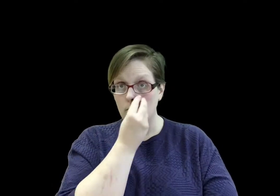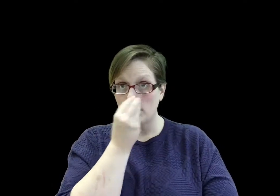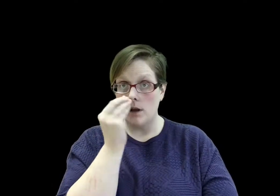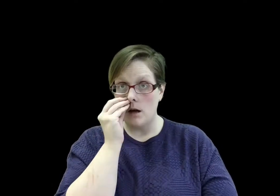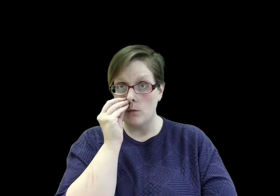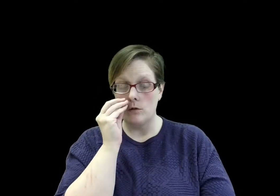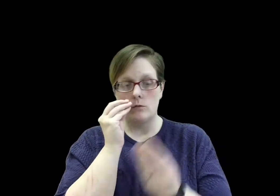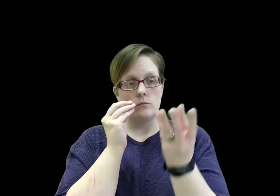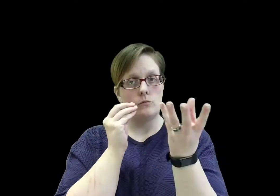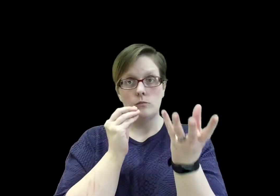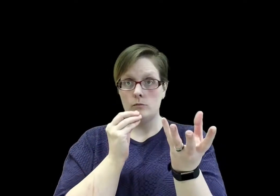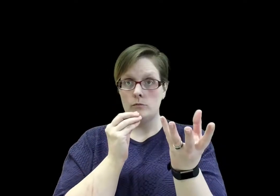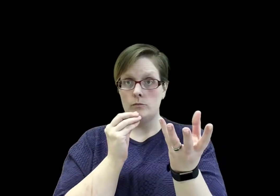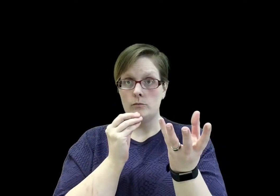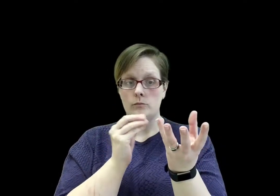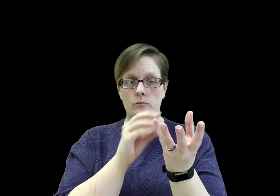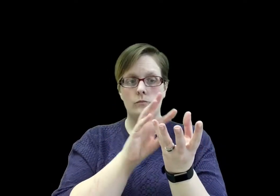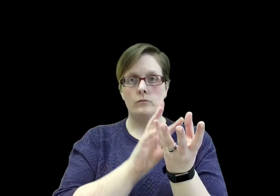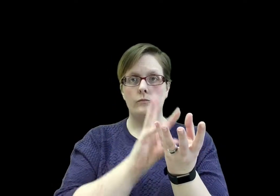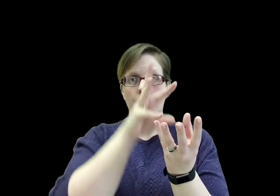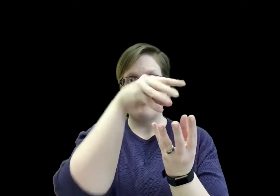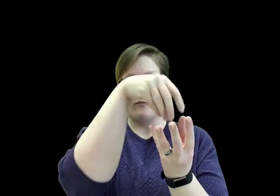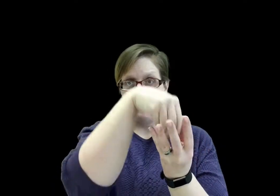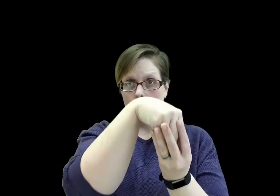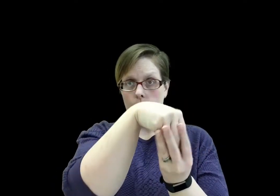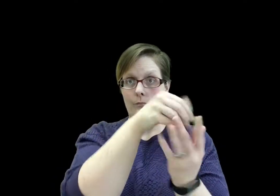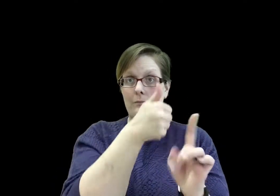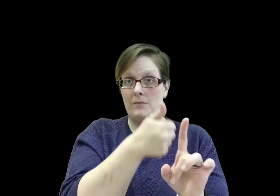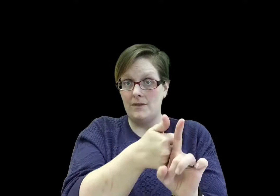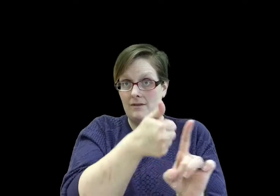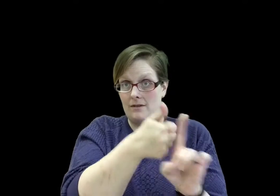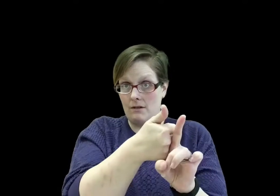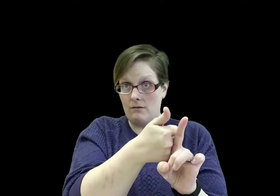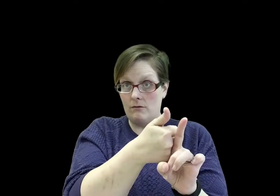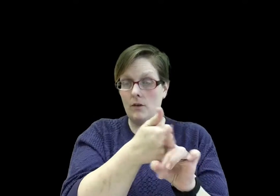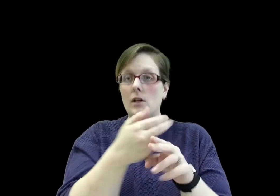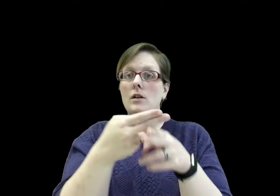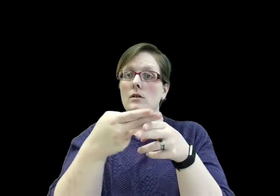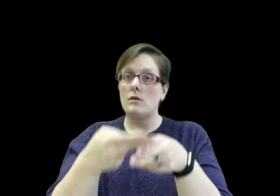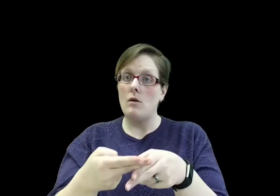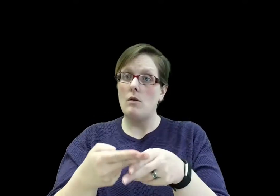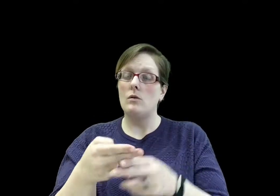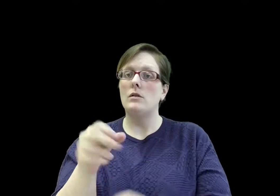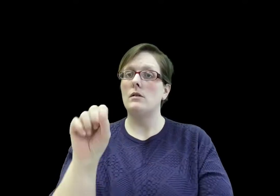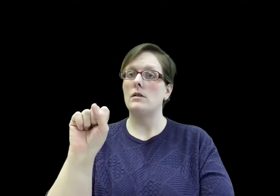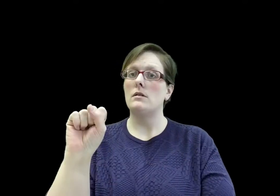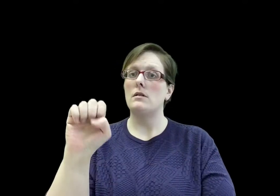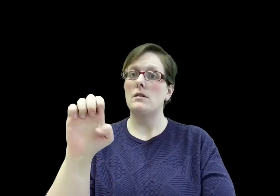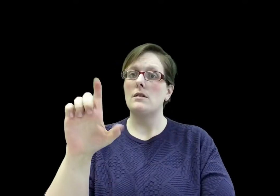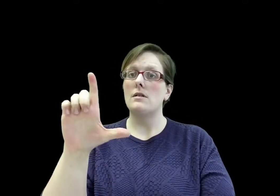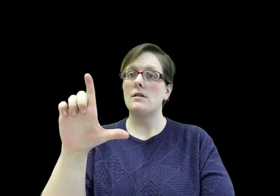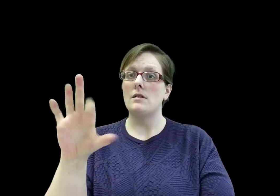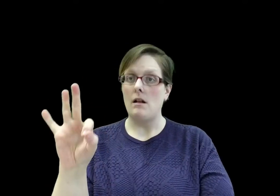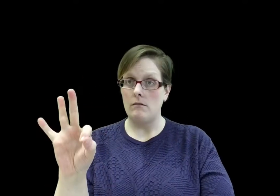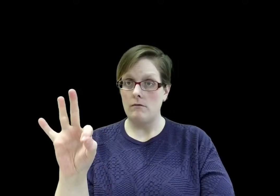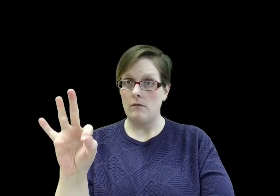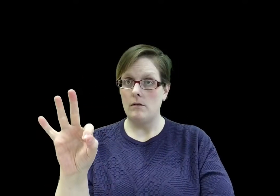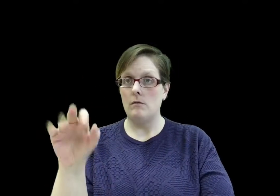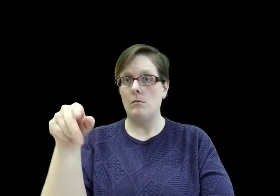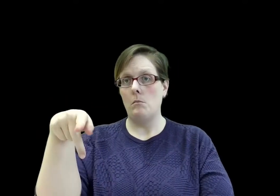If there's only one flower or one plant involved, it's called self-pollination.